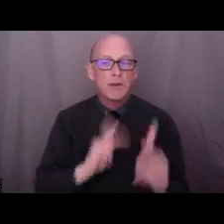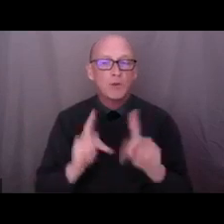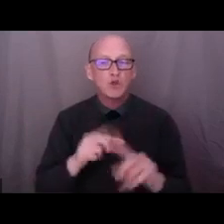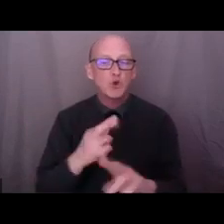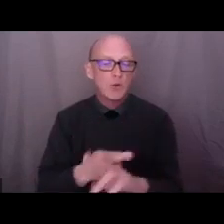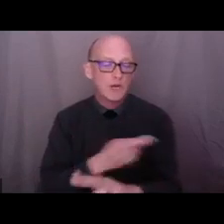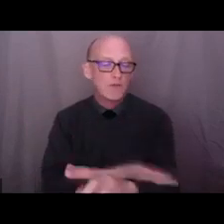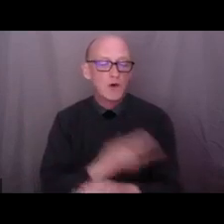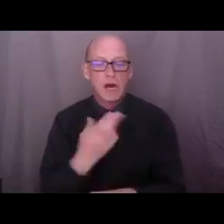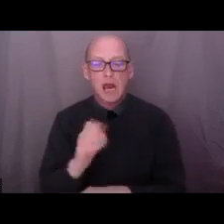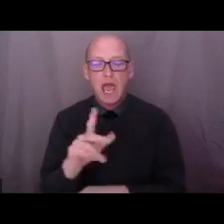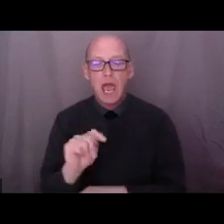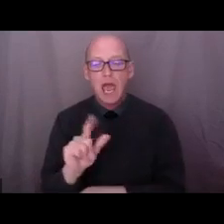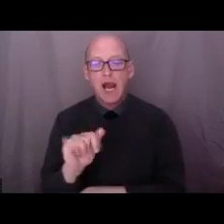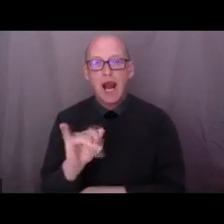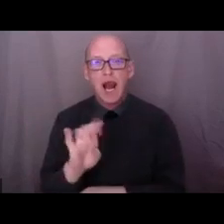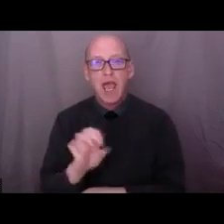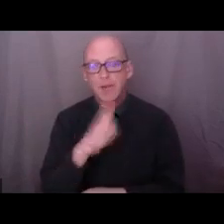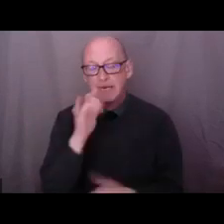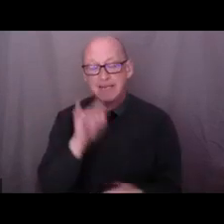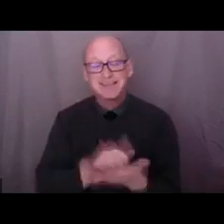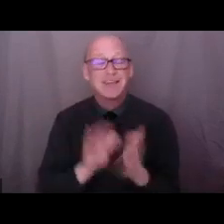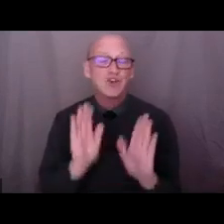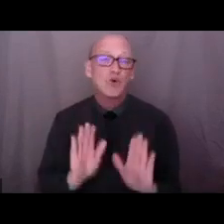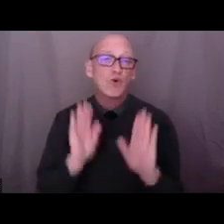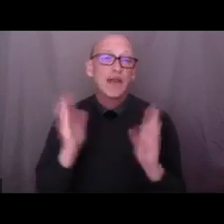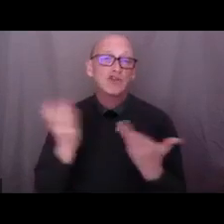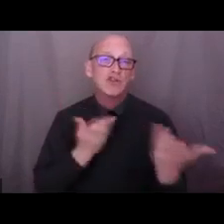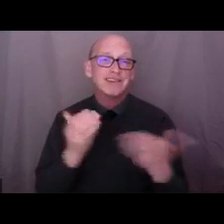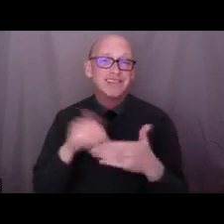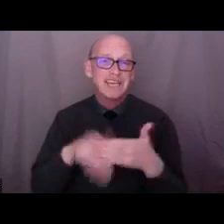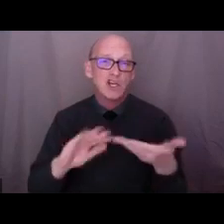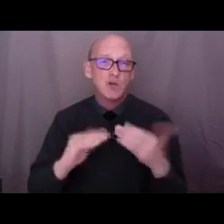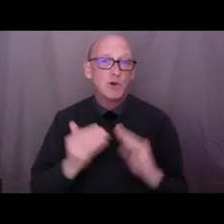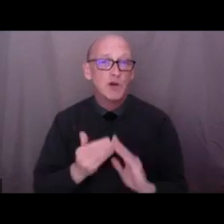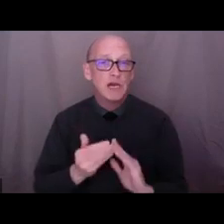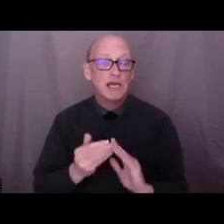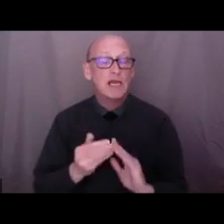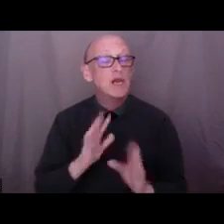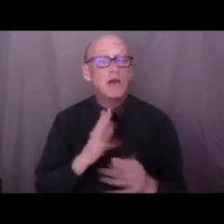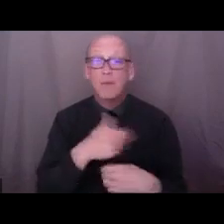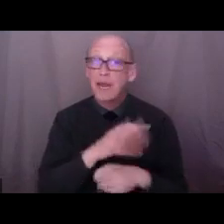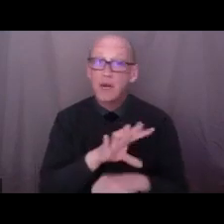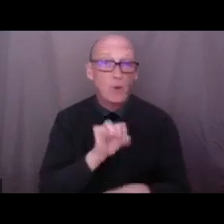great service in our community that can just make an appointment